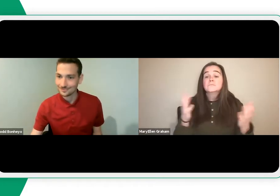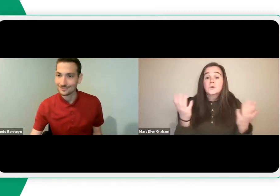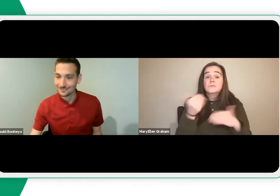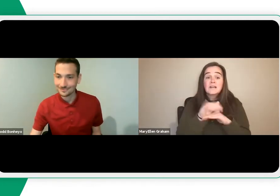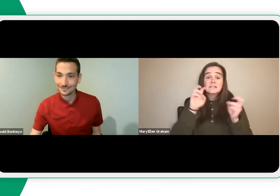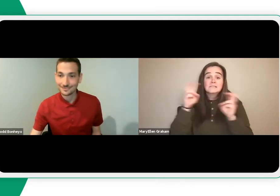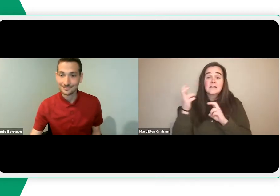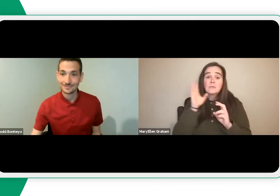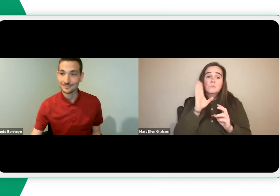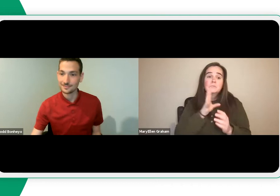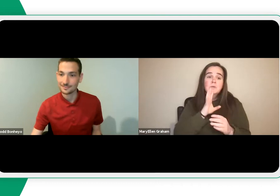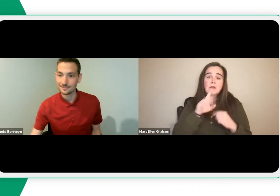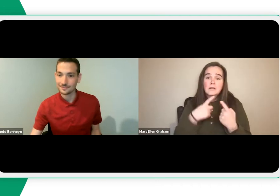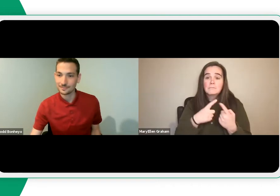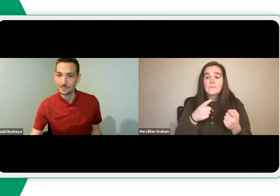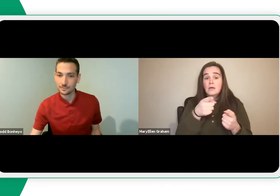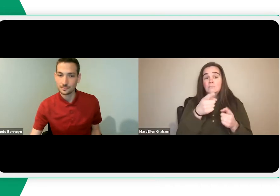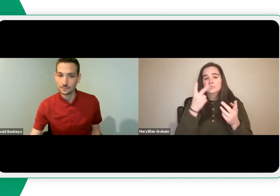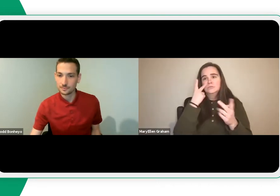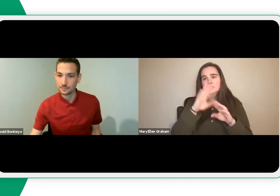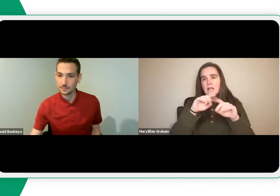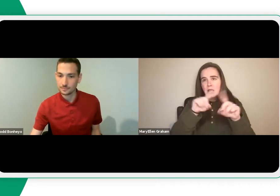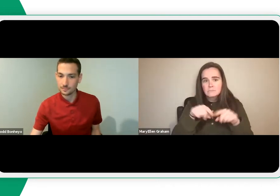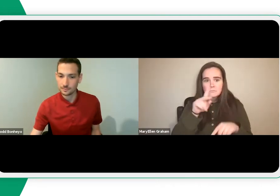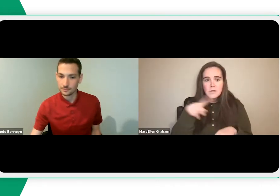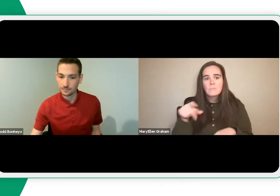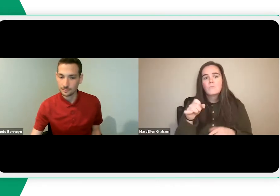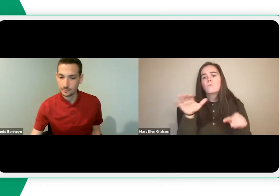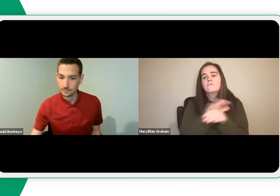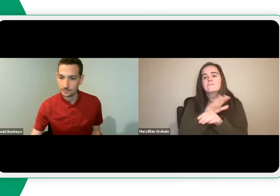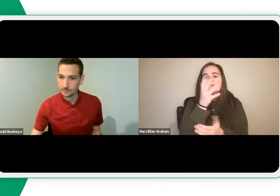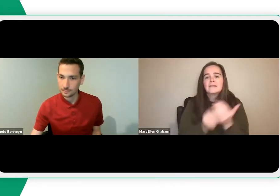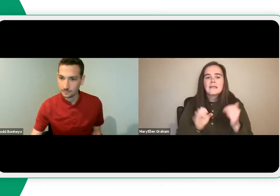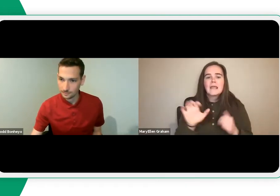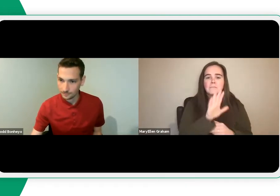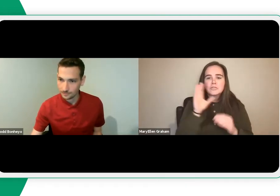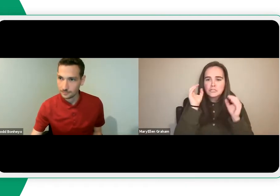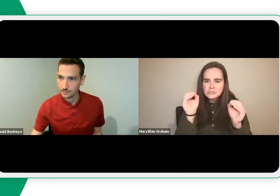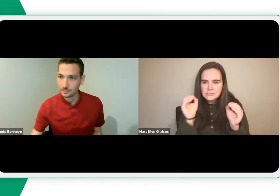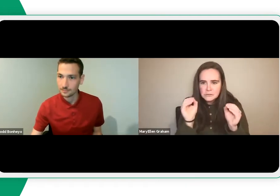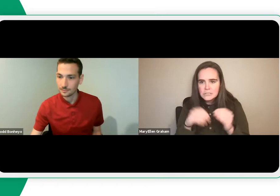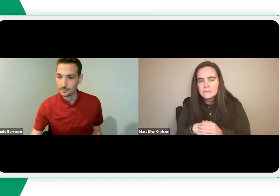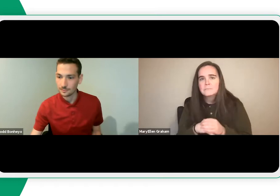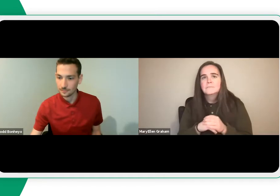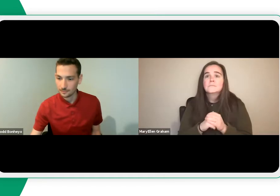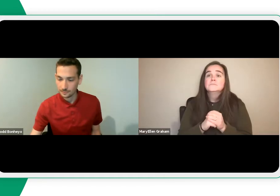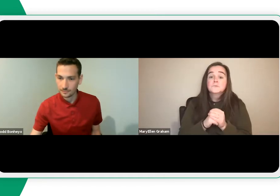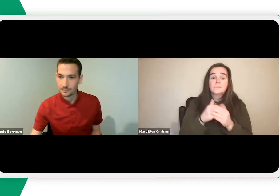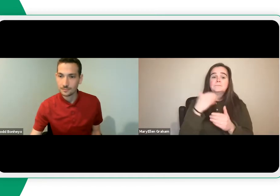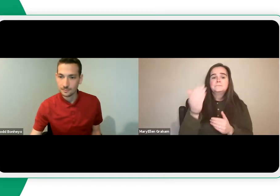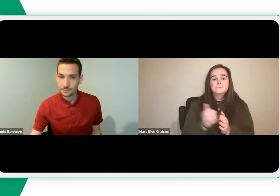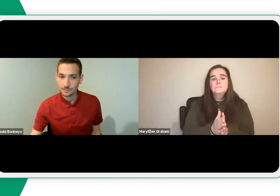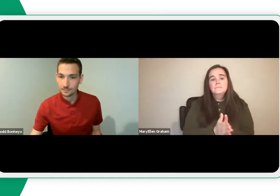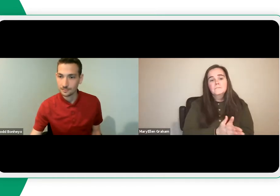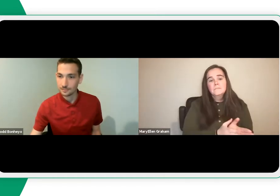excited to have you folks here. There's a good number of people here. And our topic tonight, as you can see on the slide, is filling the gap